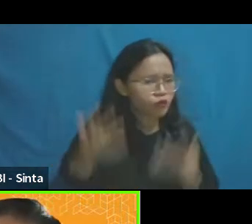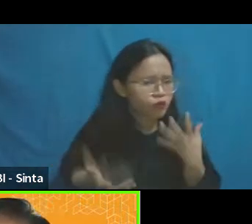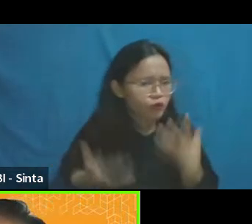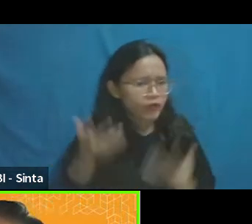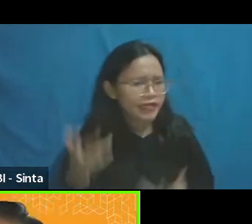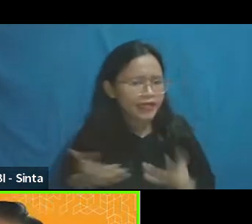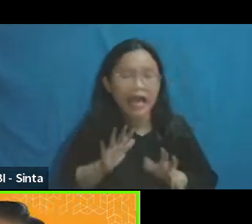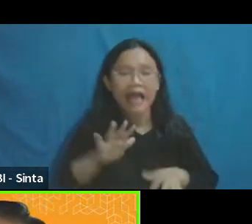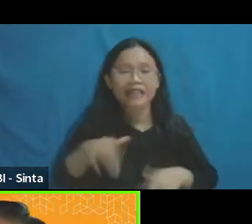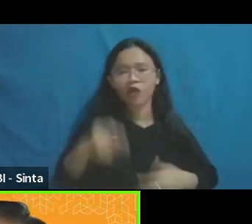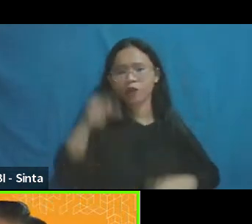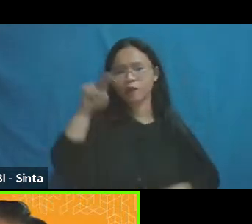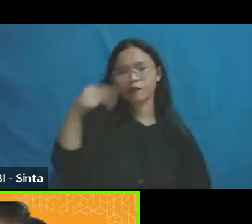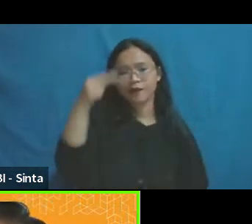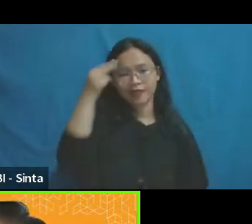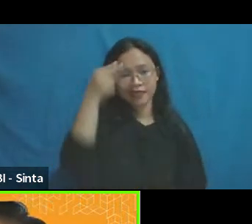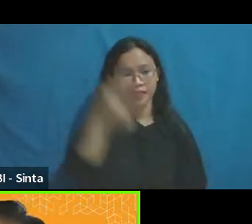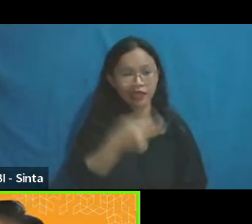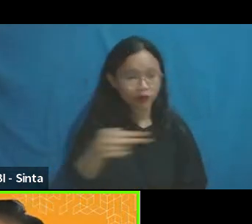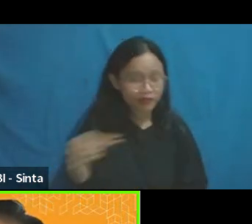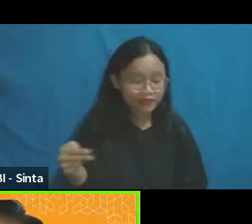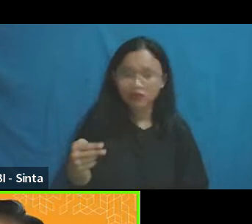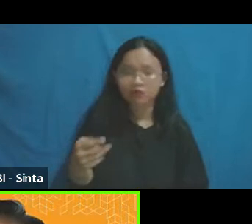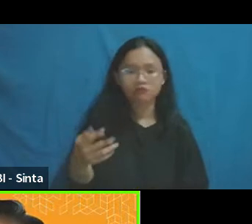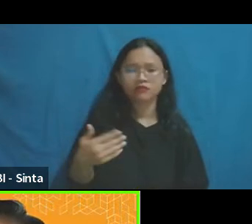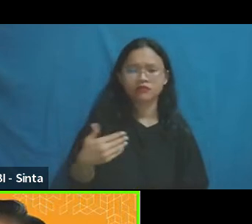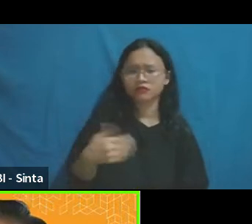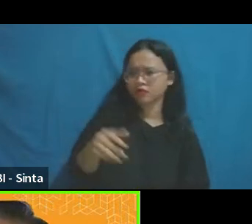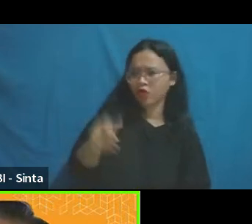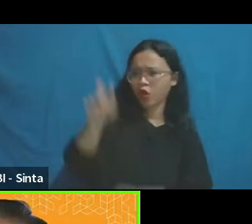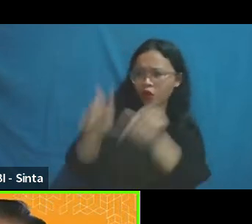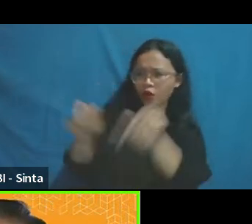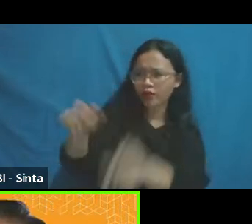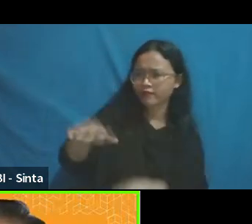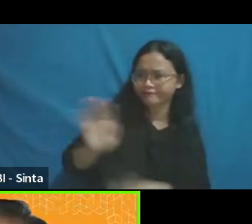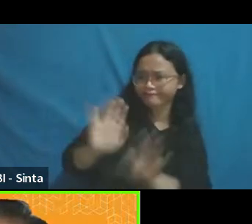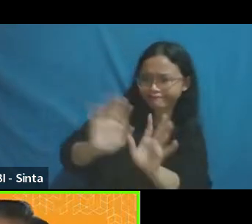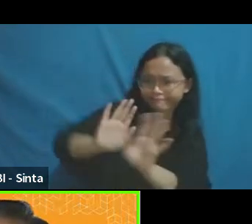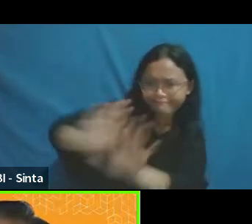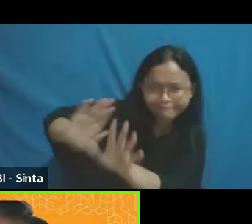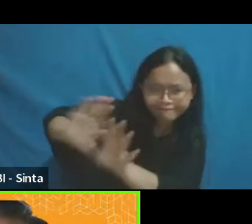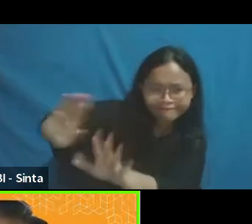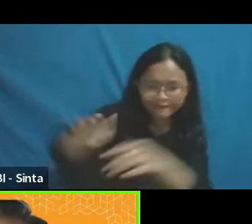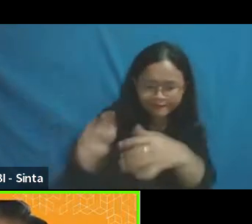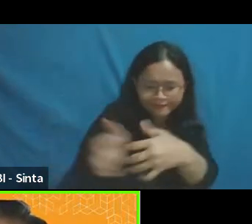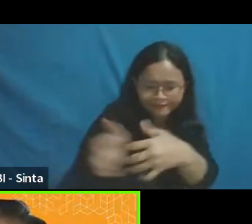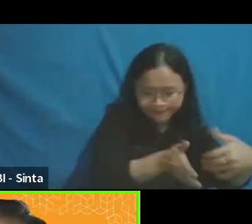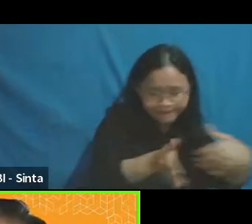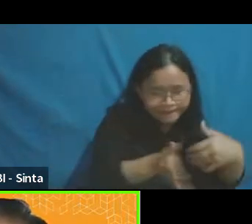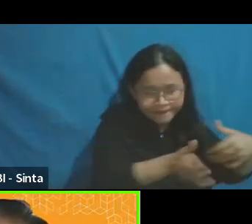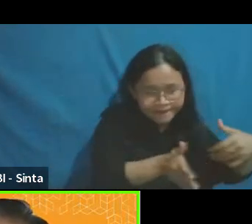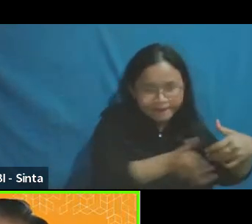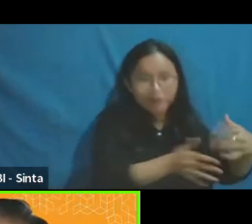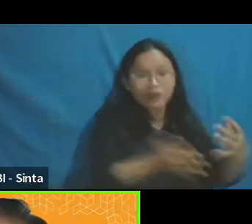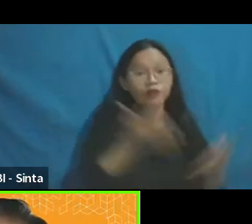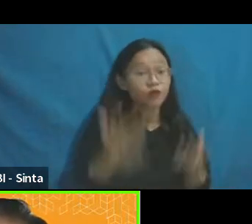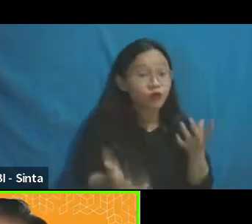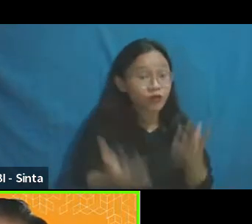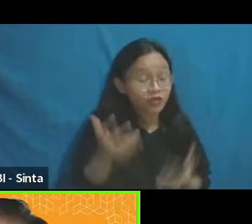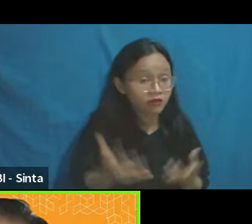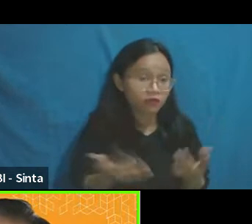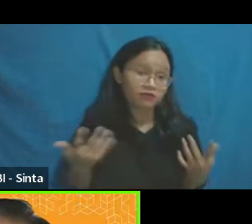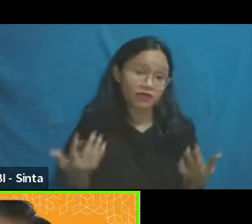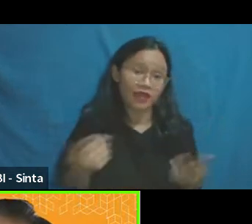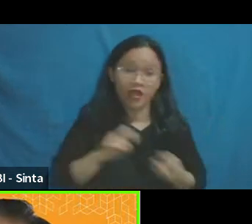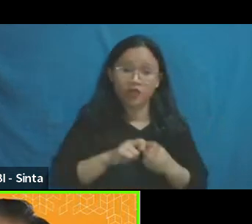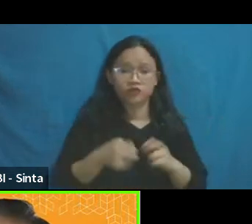about this. And this is a real refugees. In Maybrat, in Duga, it's still not solved, even though